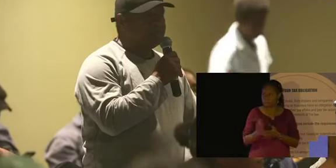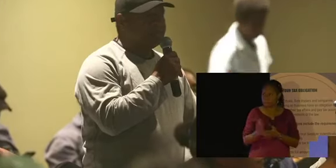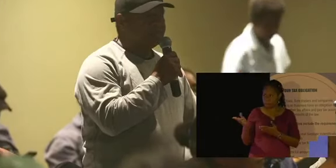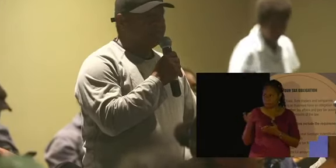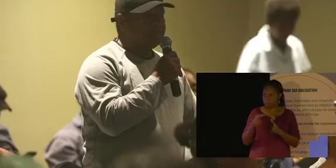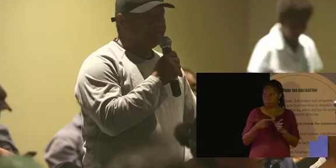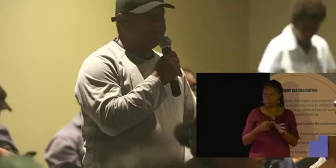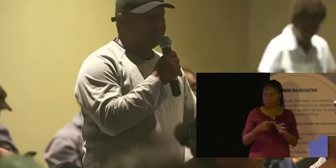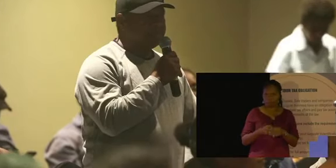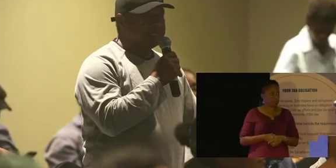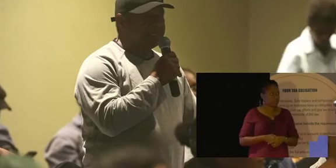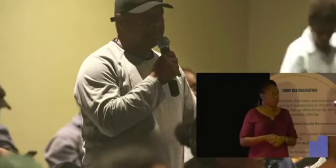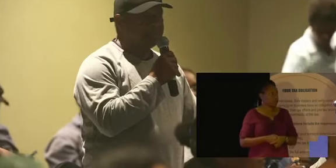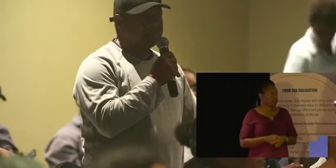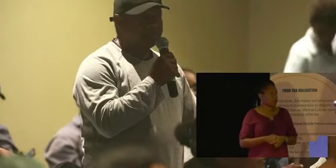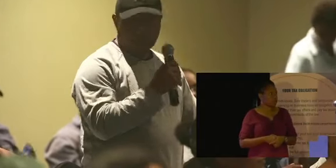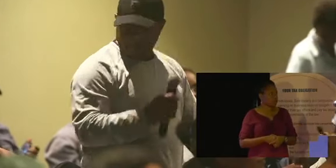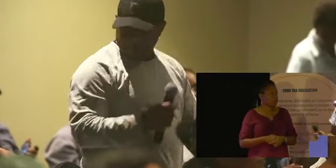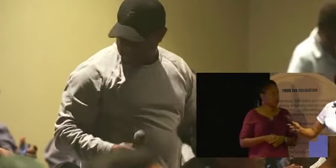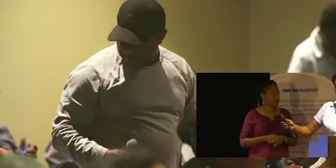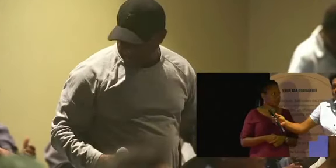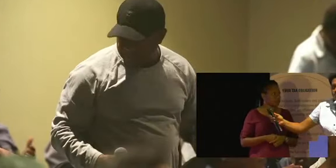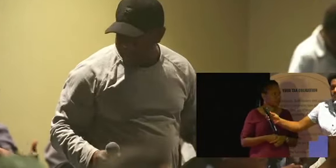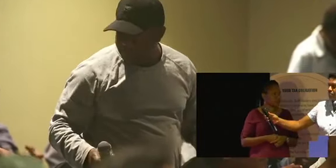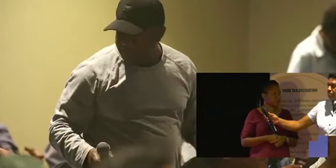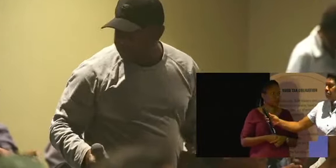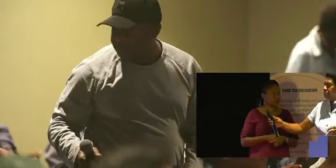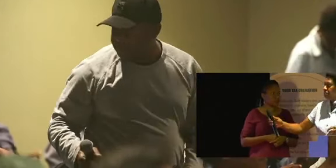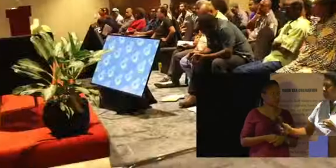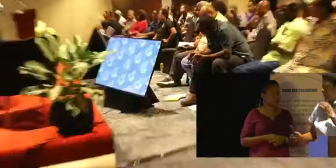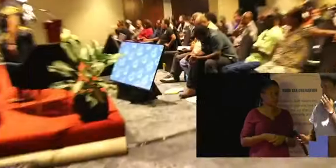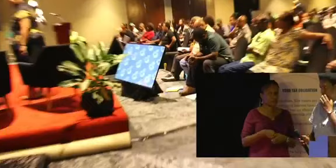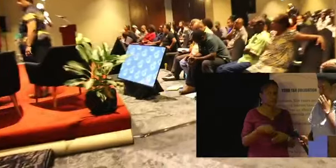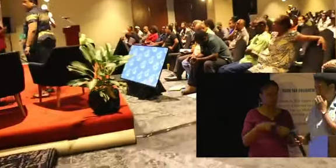And me like you clarify me this thank you.